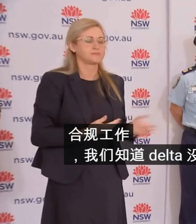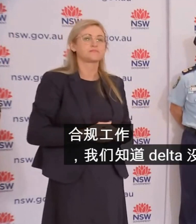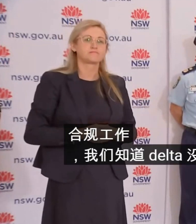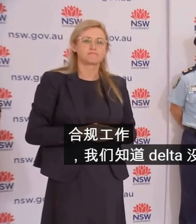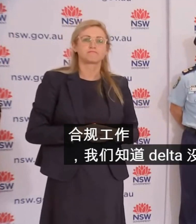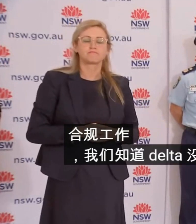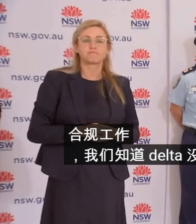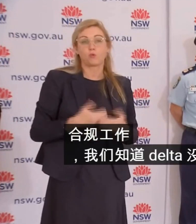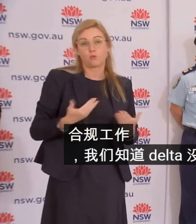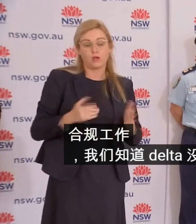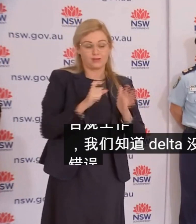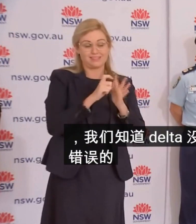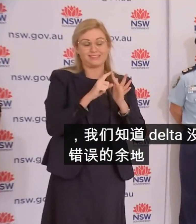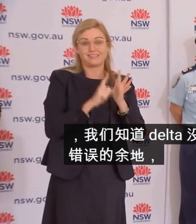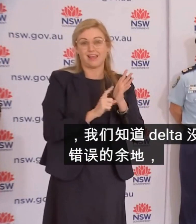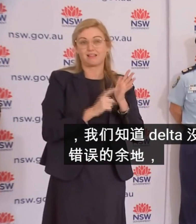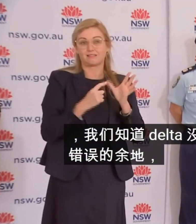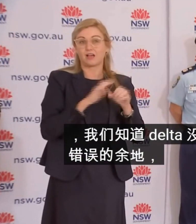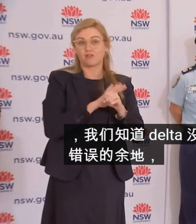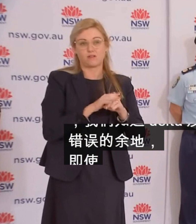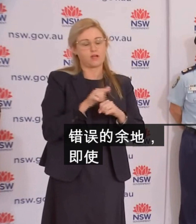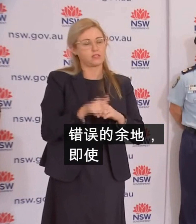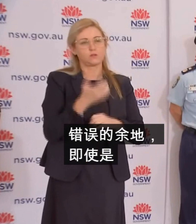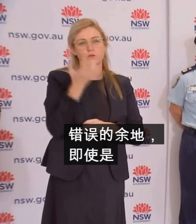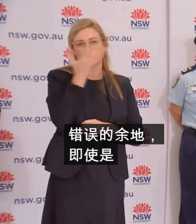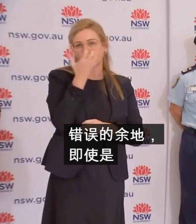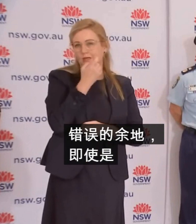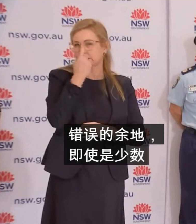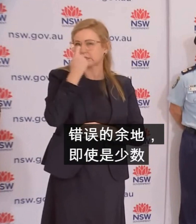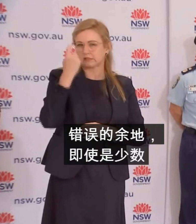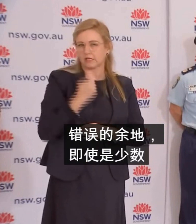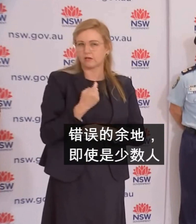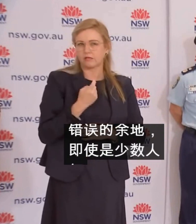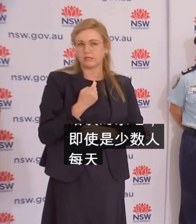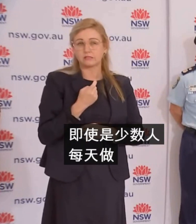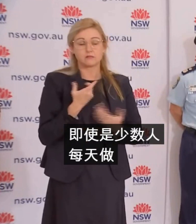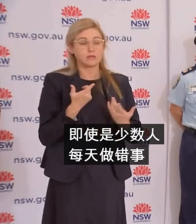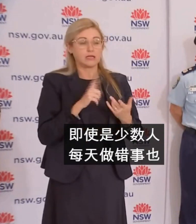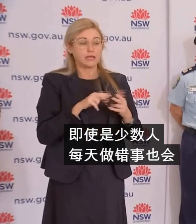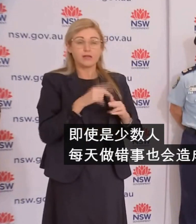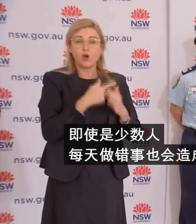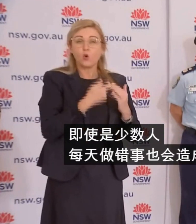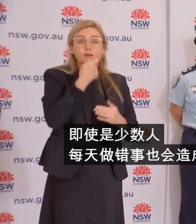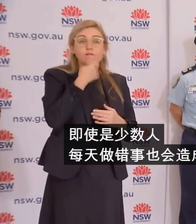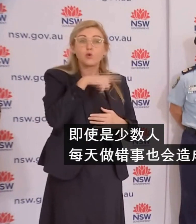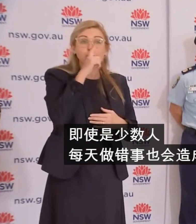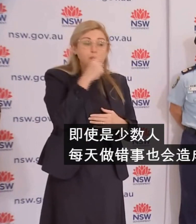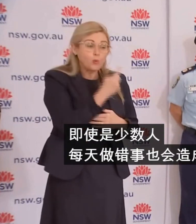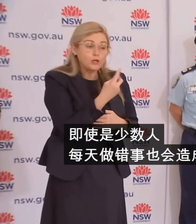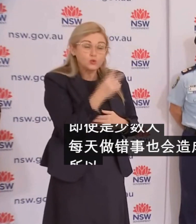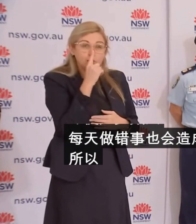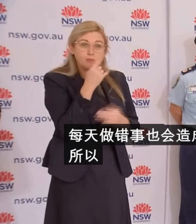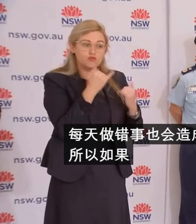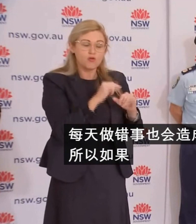that Delta doesn't leave any room for error. Even a handful of people doing the wrong thing every day can cause major